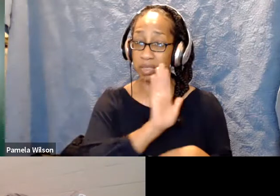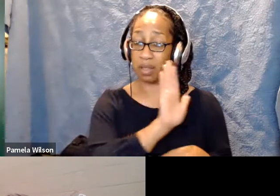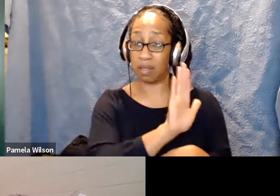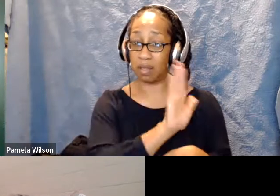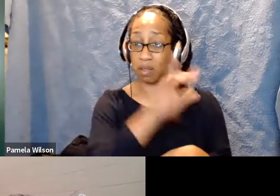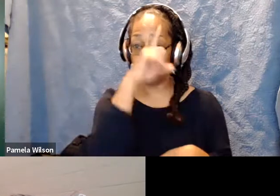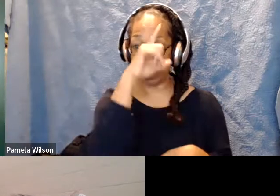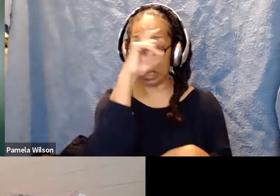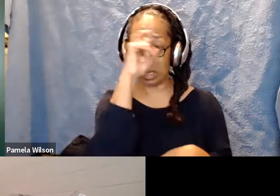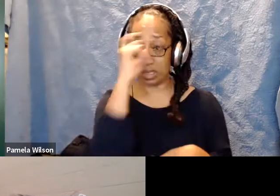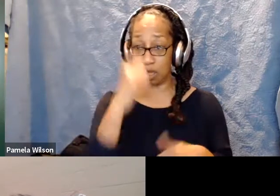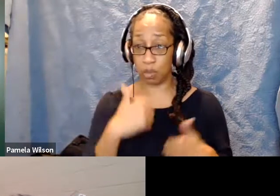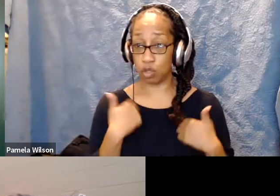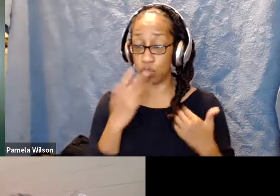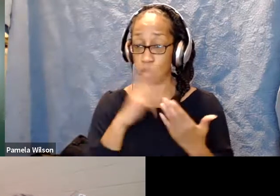program. That way,